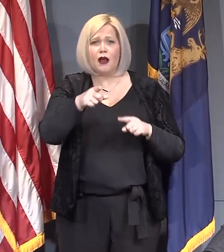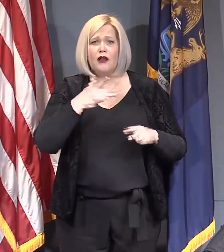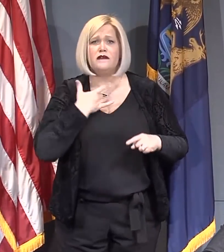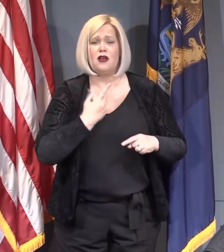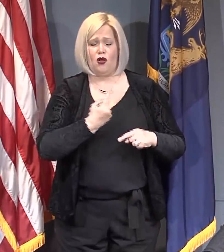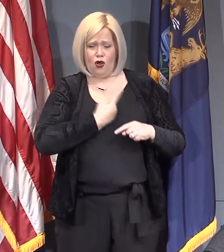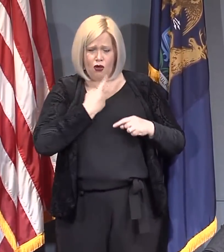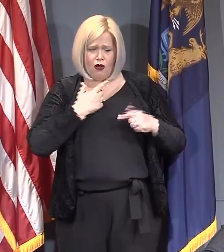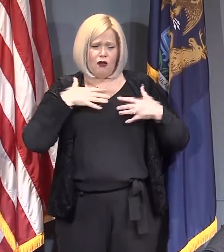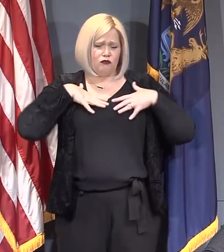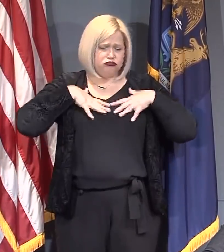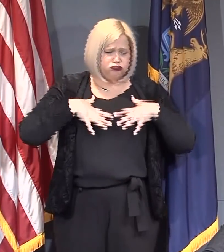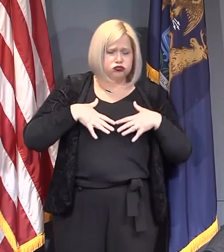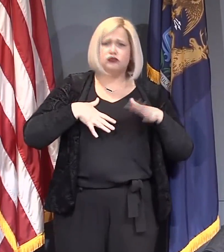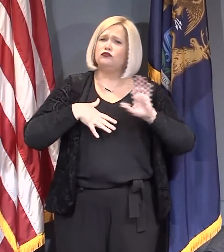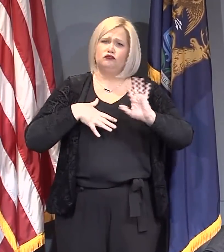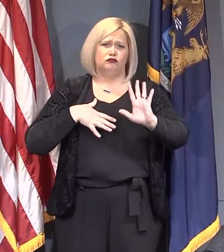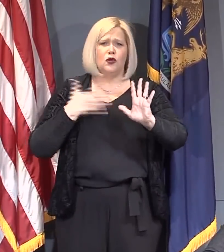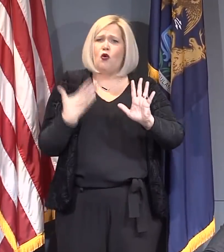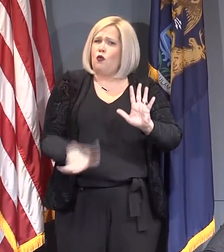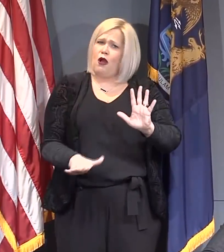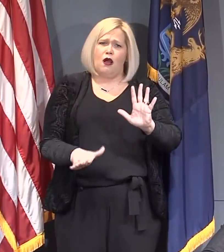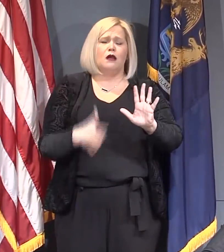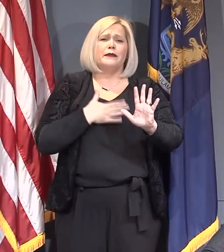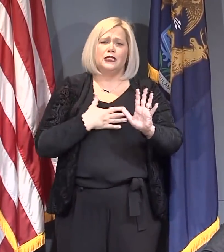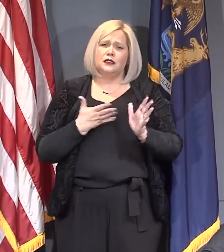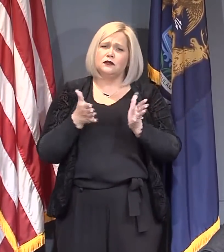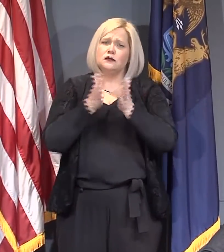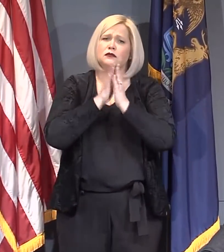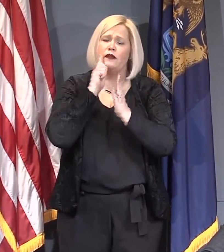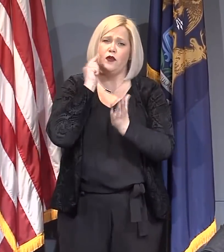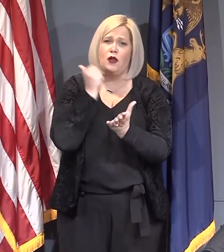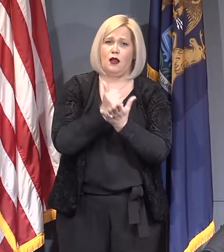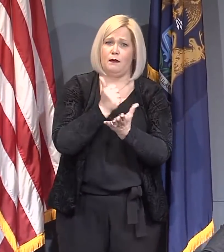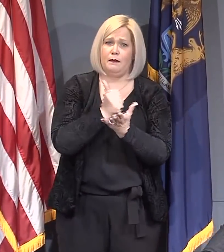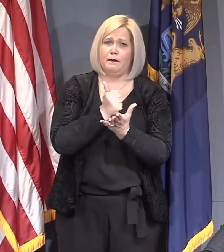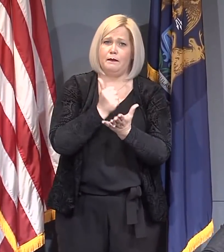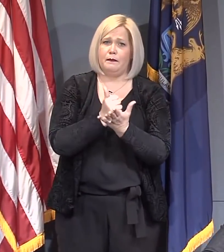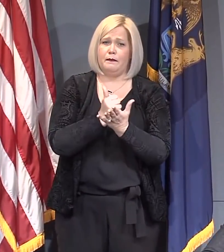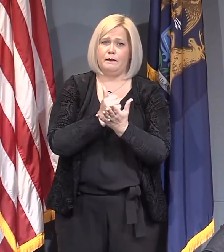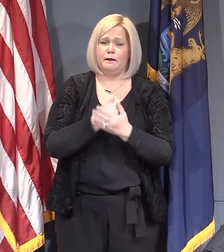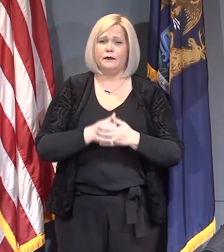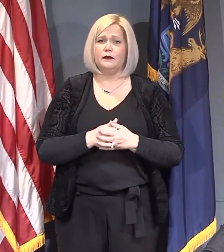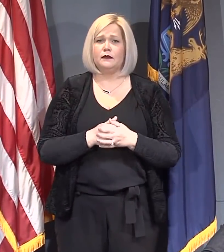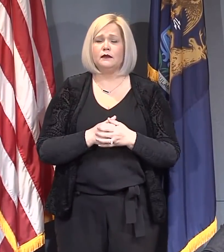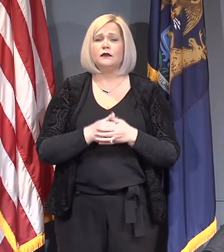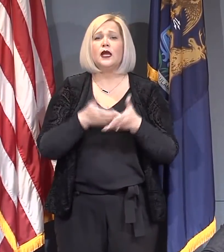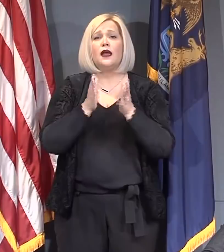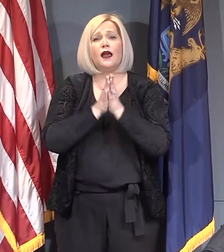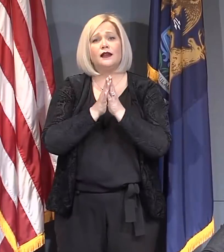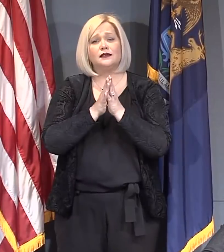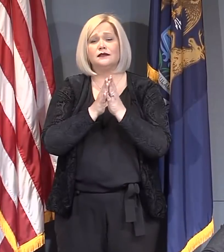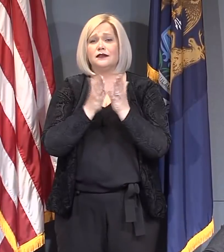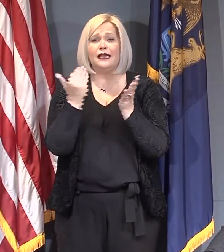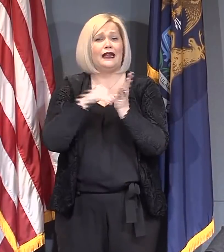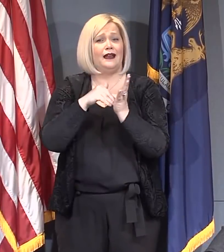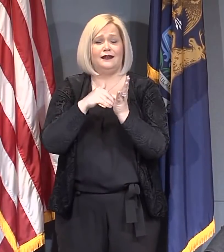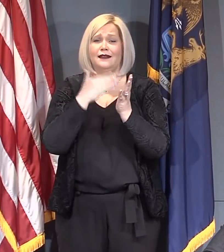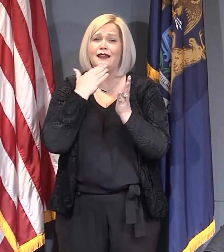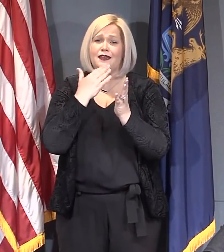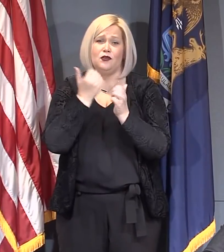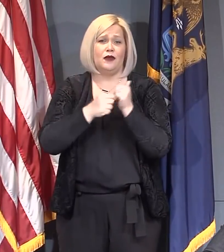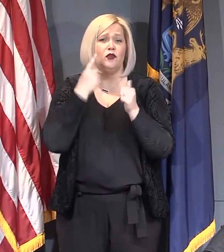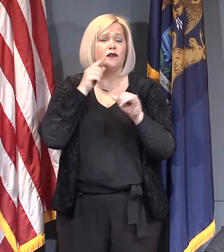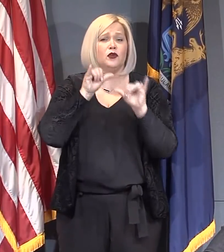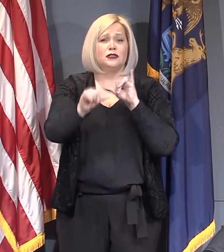with this crisis. I encourage everyone to continue doing the right thing, abiding by the governor's stay home, stay safe